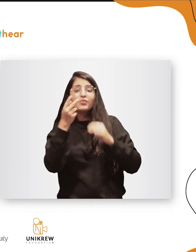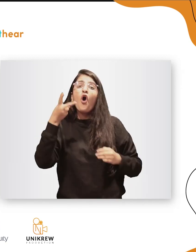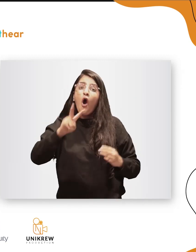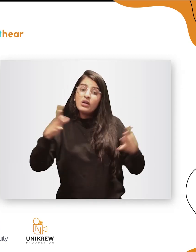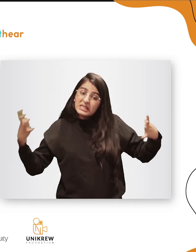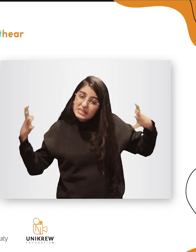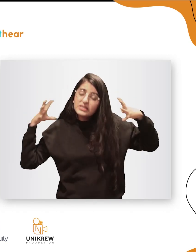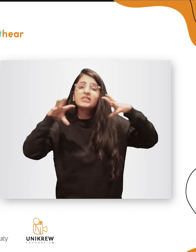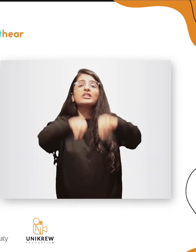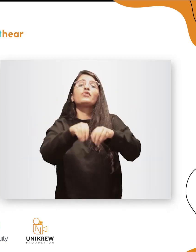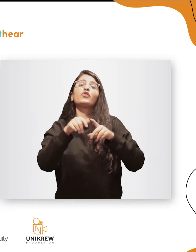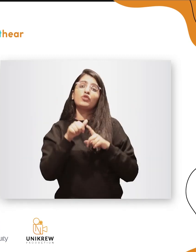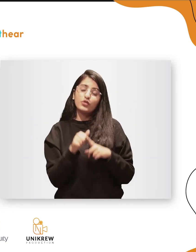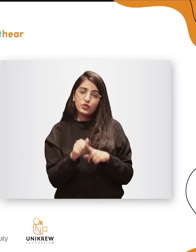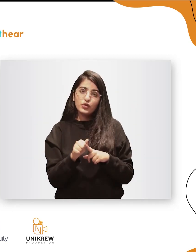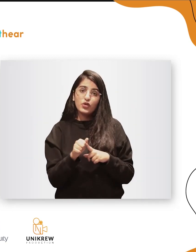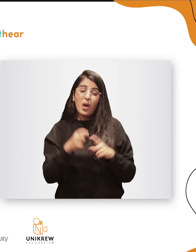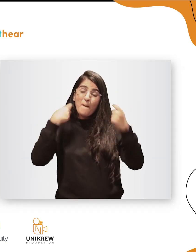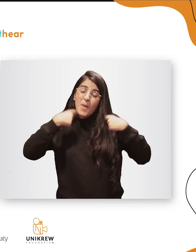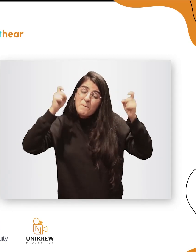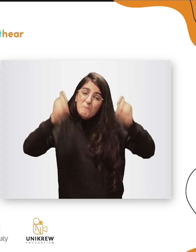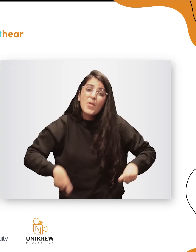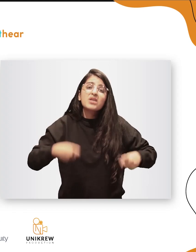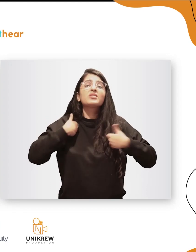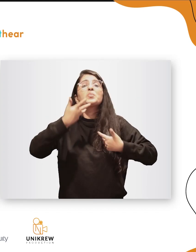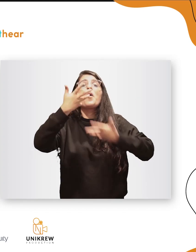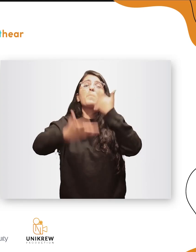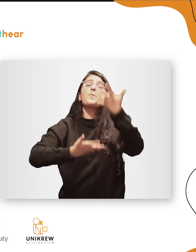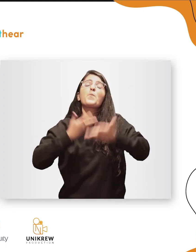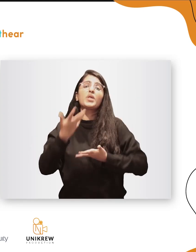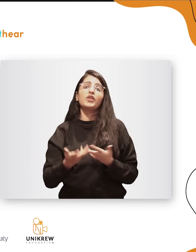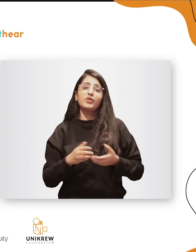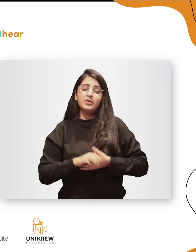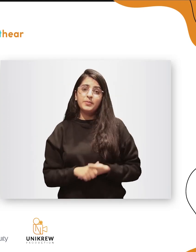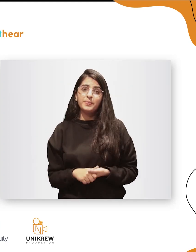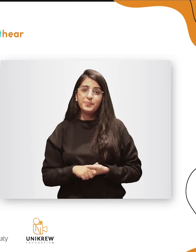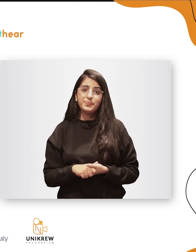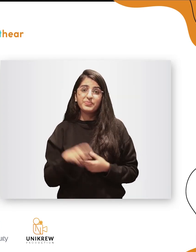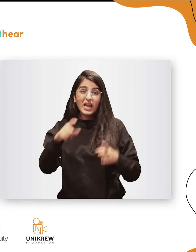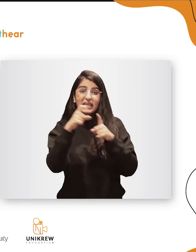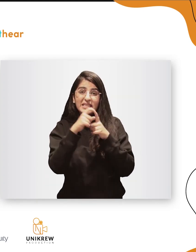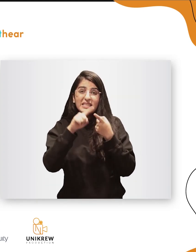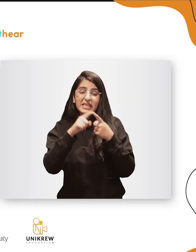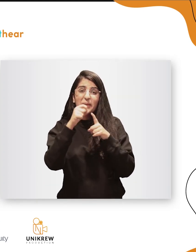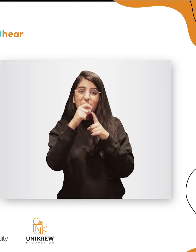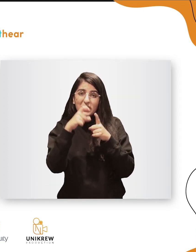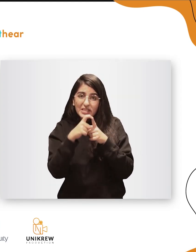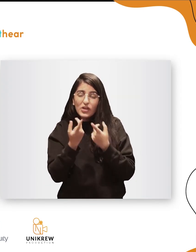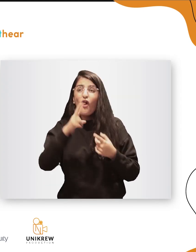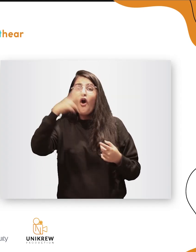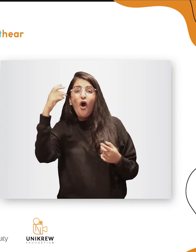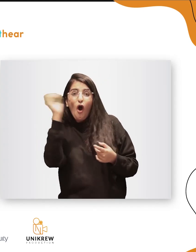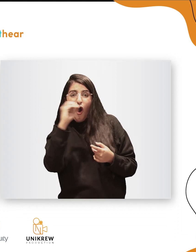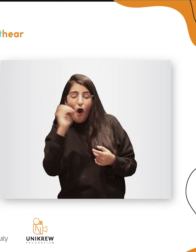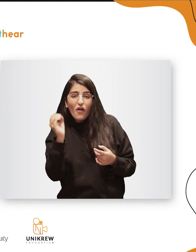and inclusive one. I could definitely say that the DEPD and